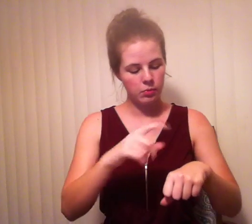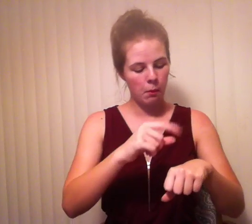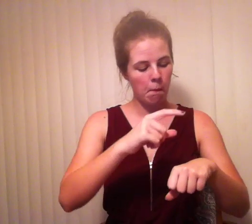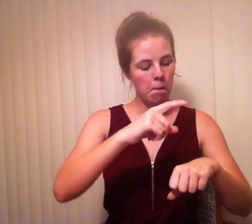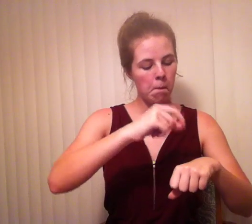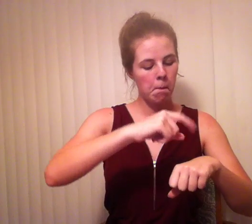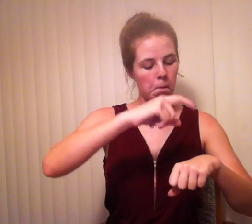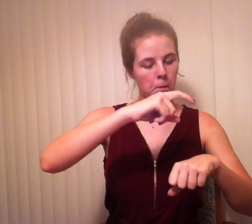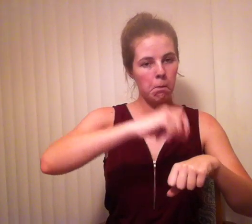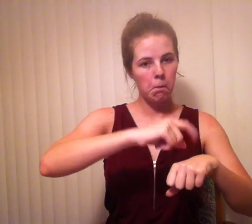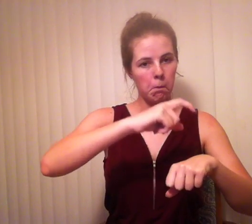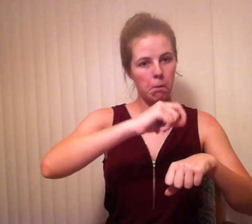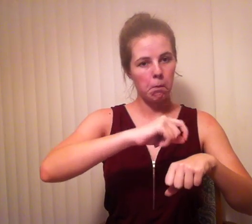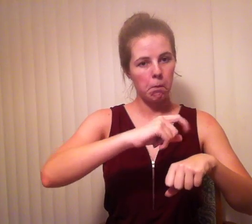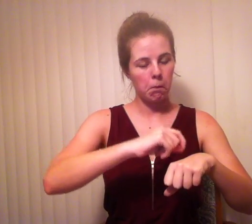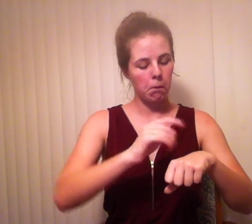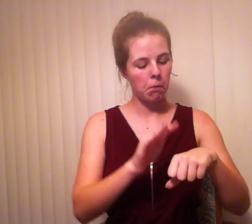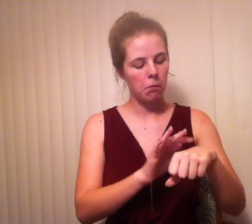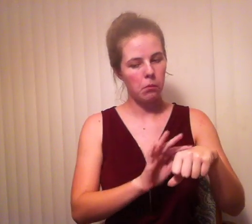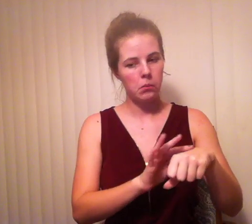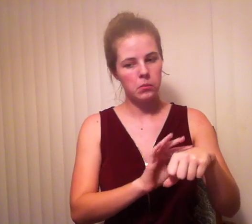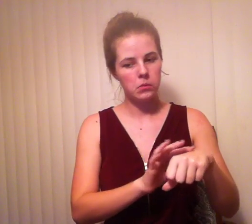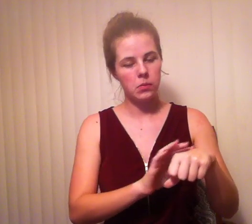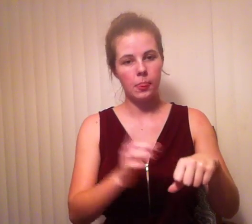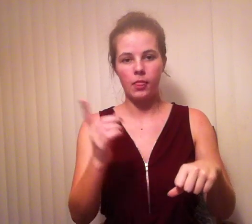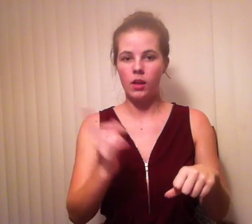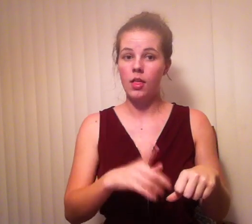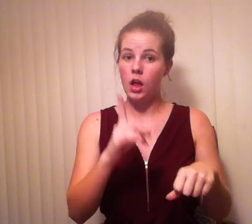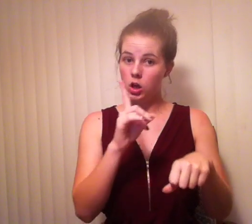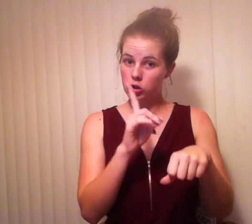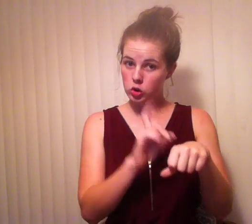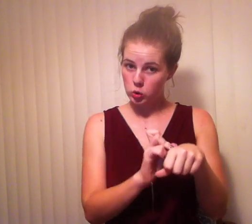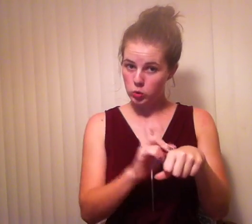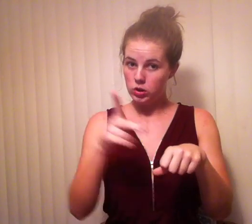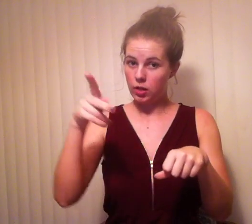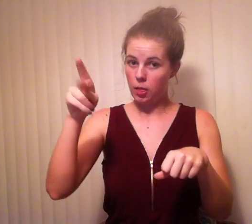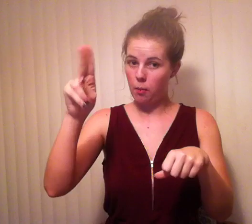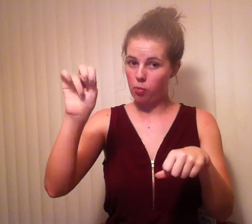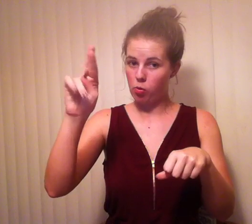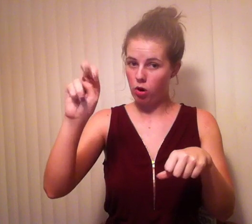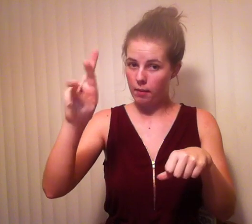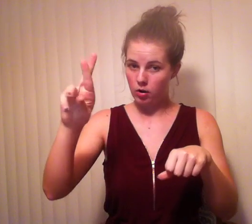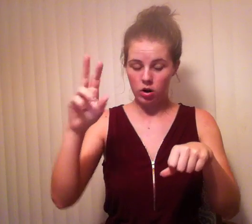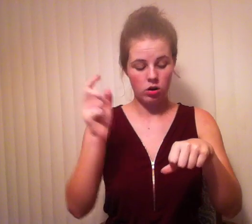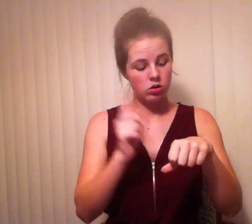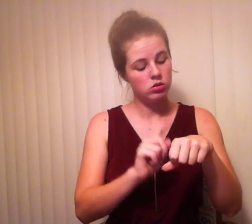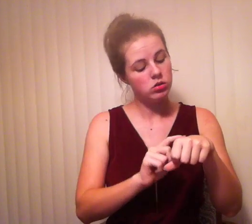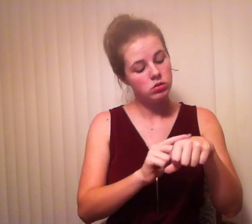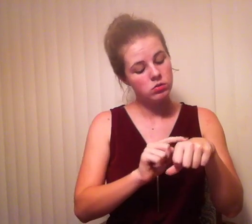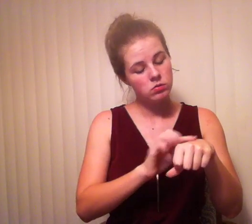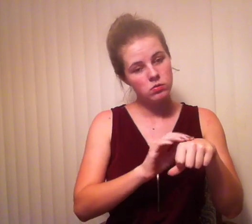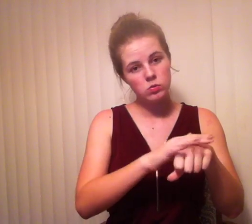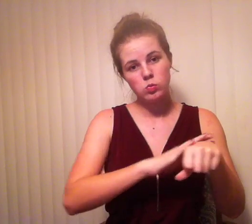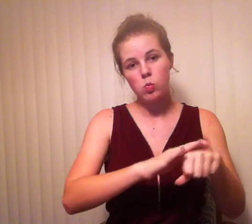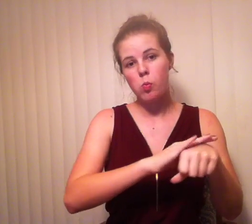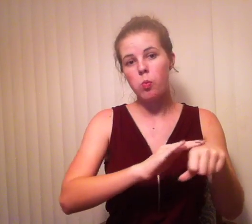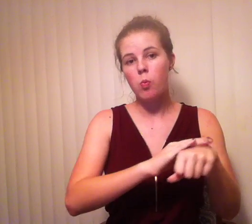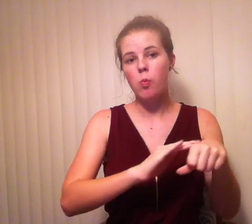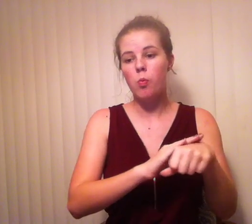onto my hand, and then I'm going to do a squirt of the Becca Bathlight Primer, mix it all together, and then to